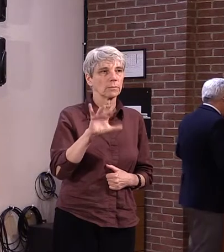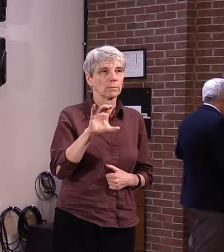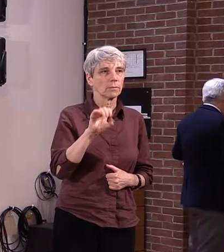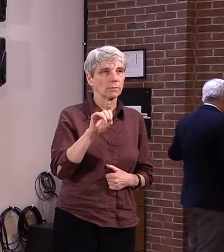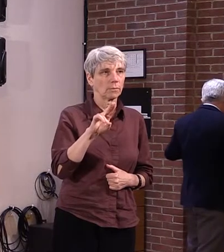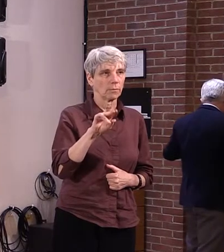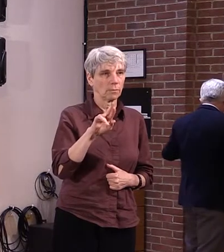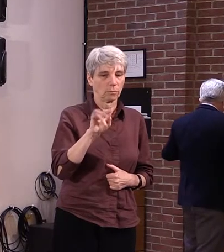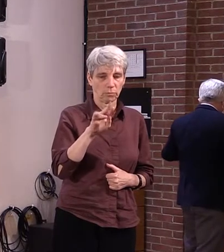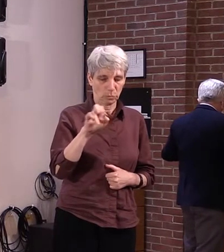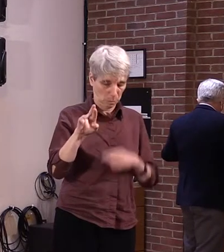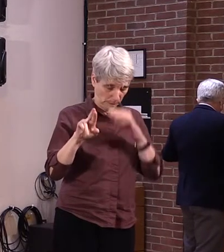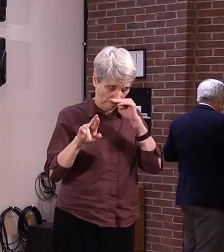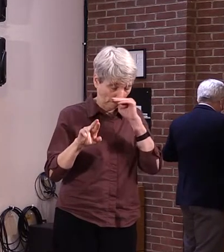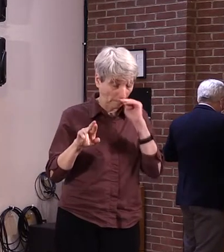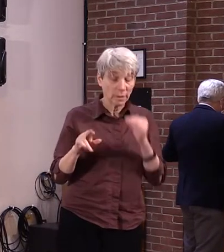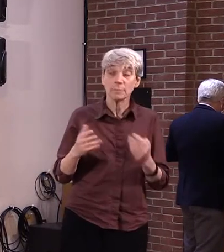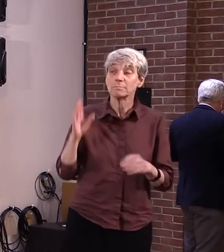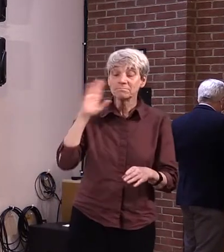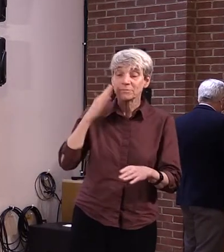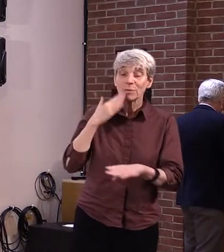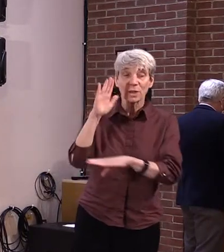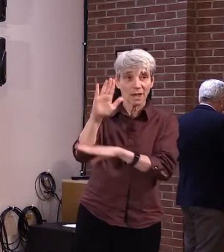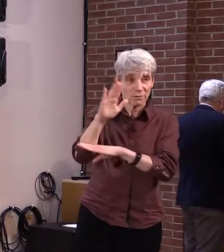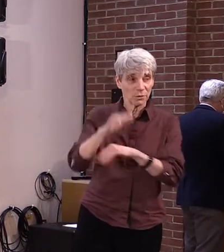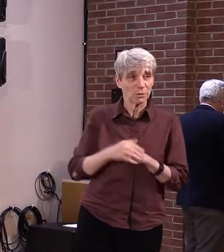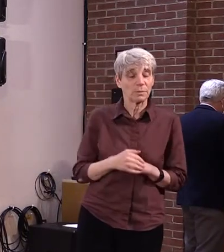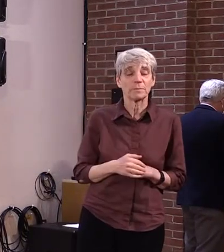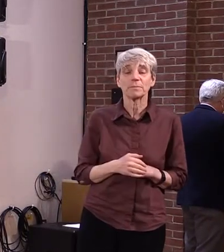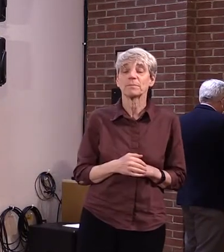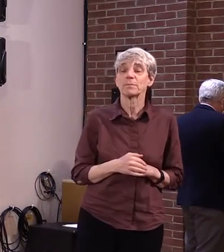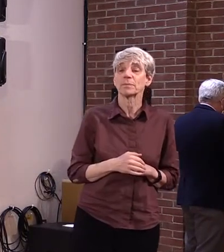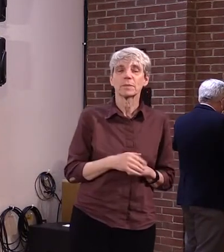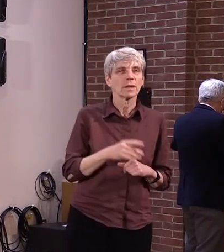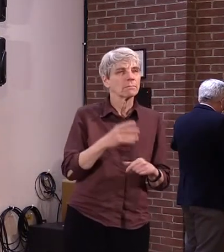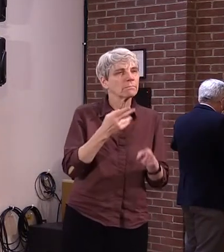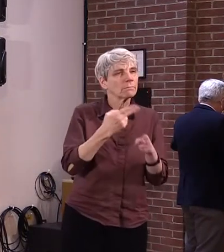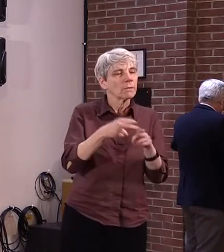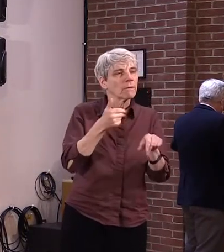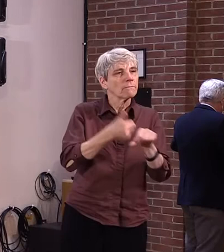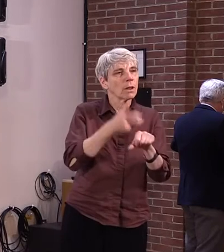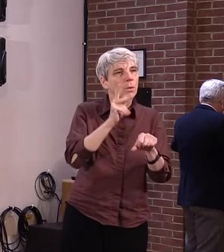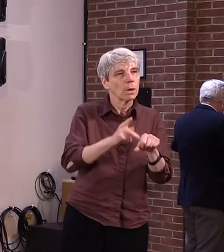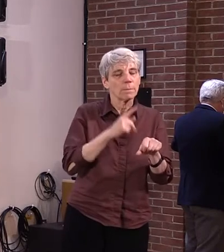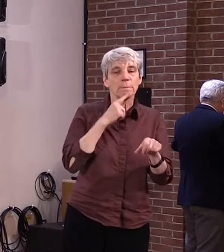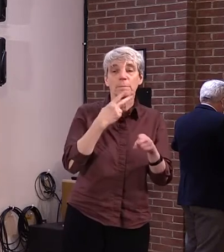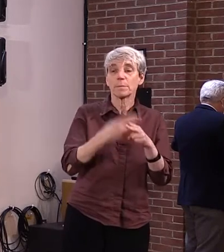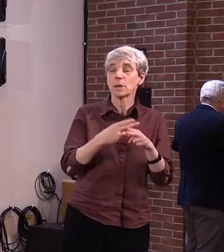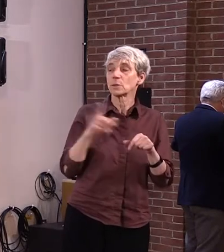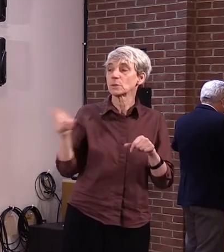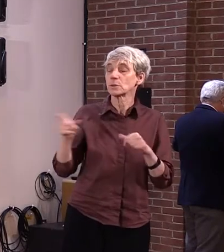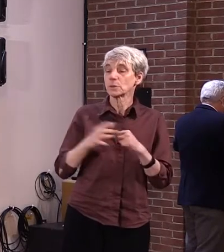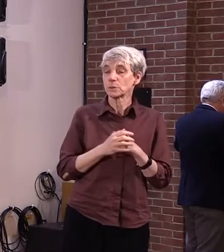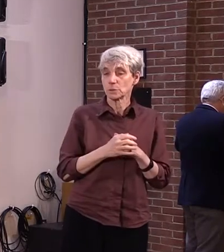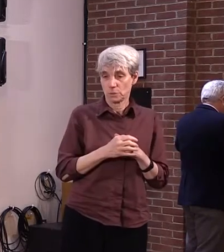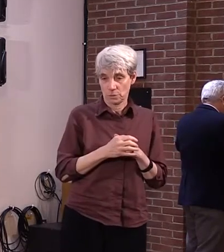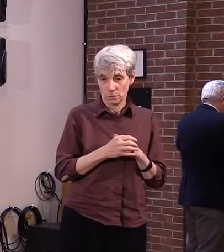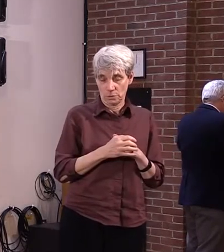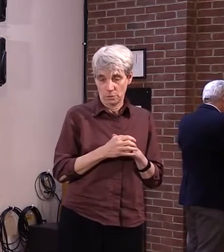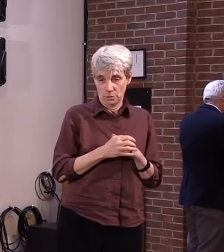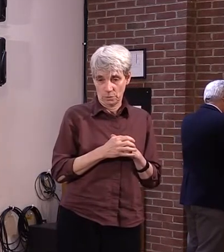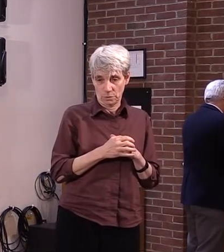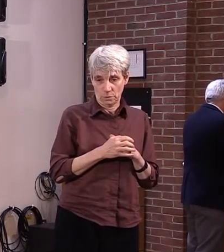Good afternoon, Governor. Just a quick follow-up on Eric's question. You mentioned that masks have been the